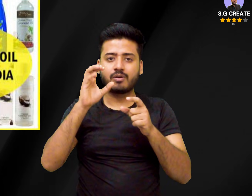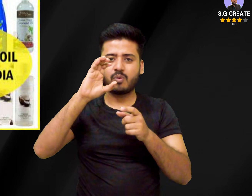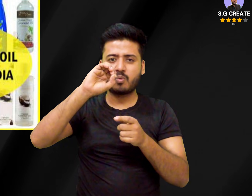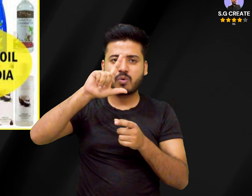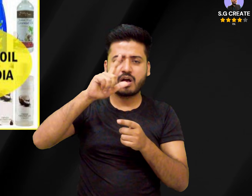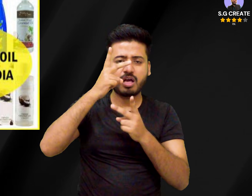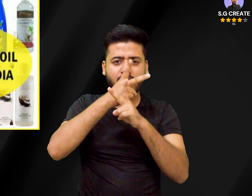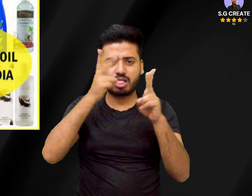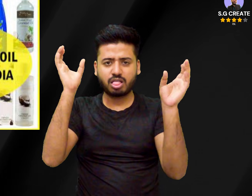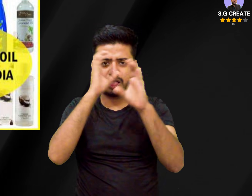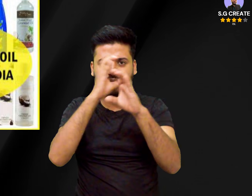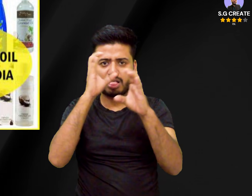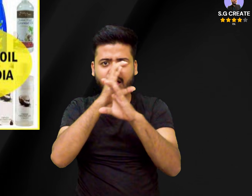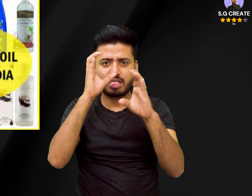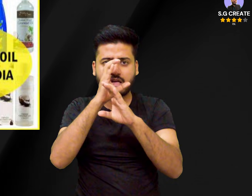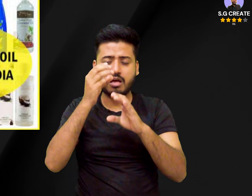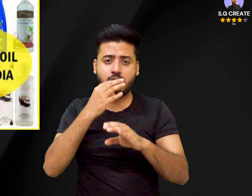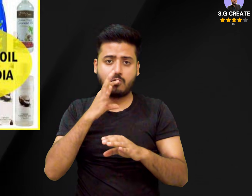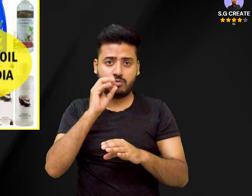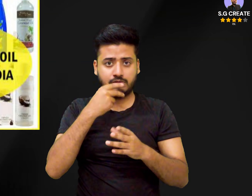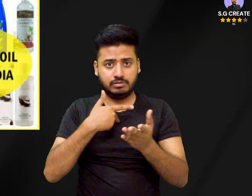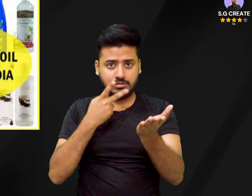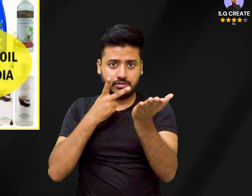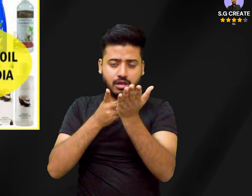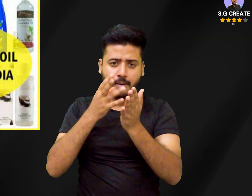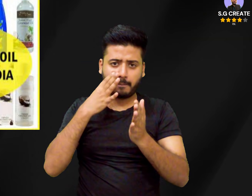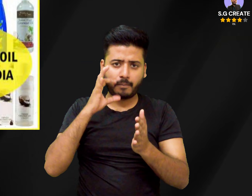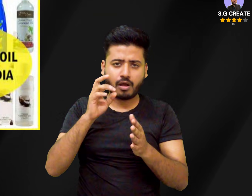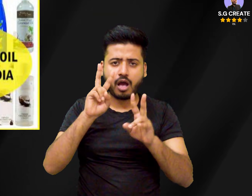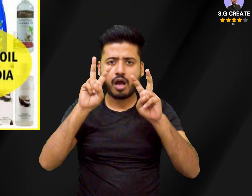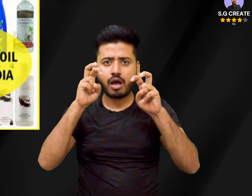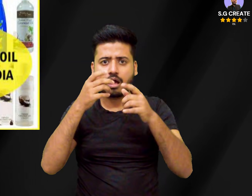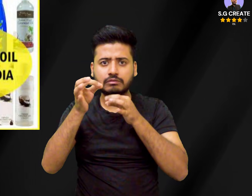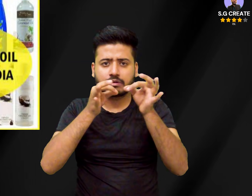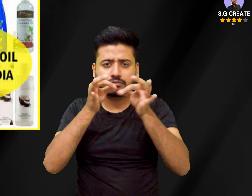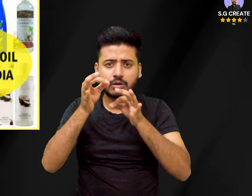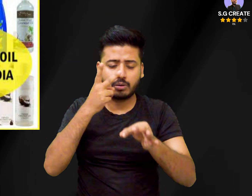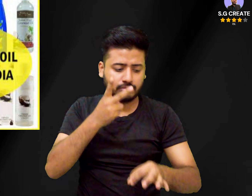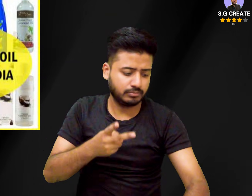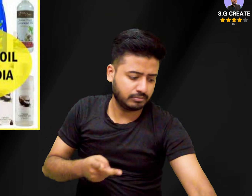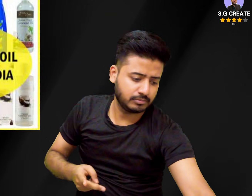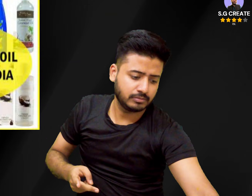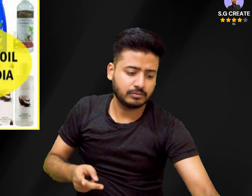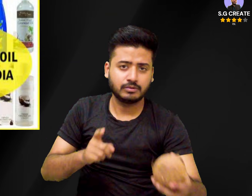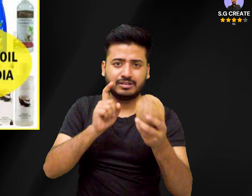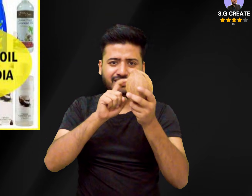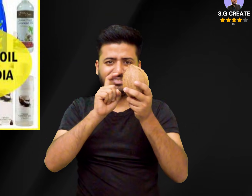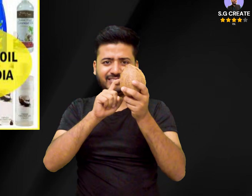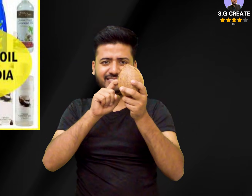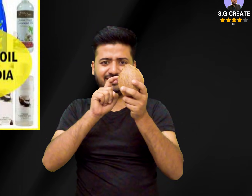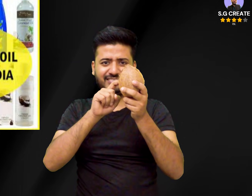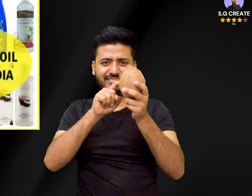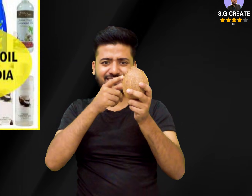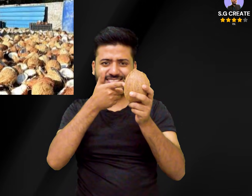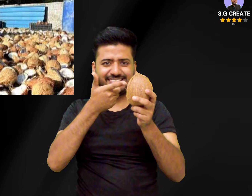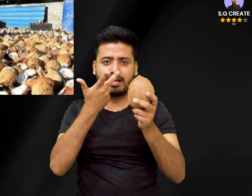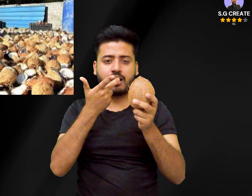it is cheaper than cold-pressed or virgin coconut oils. While it is a food-safe process, some nutrients might be lost compared